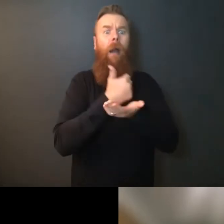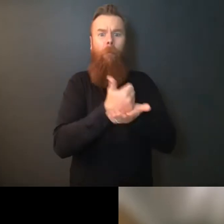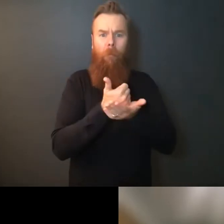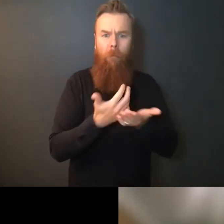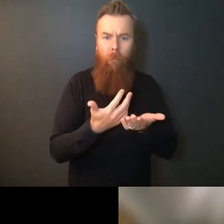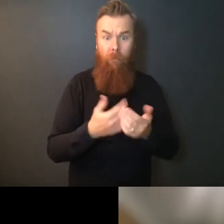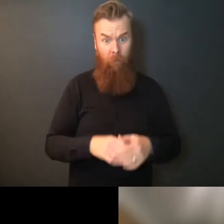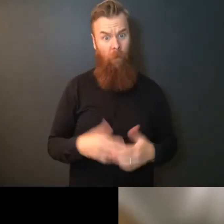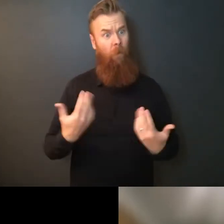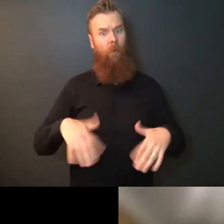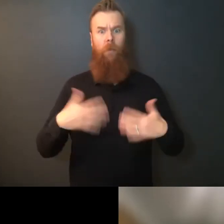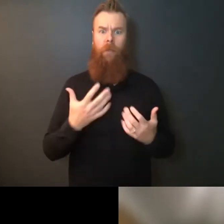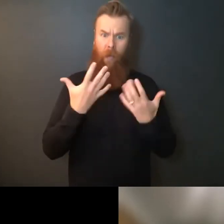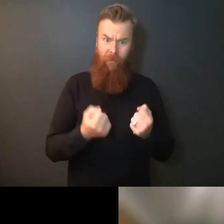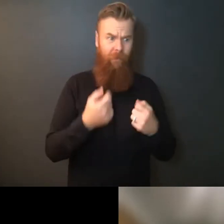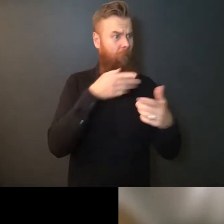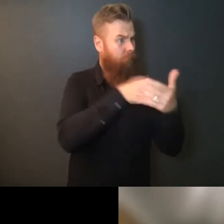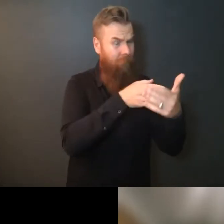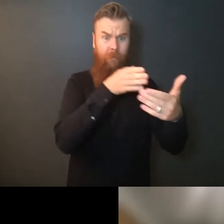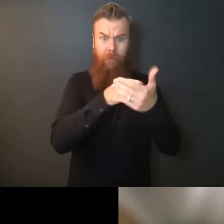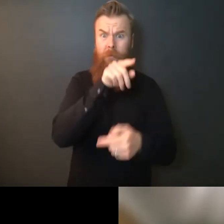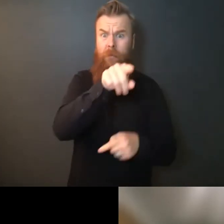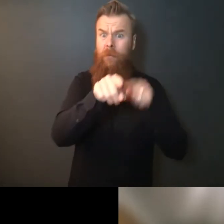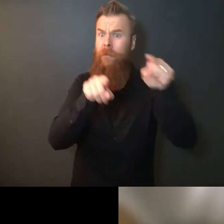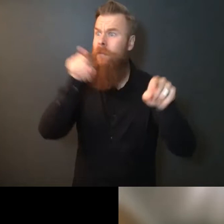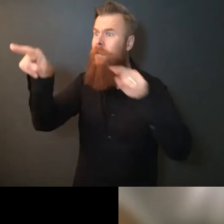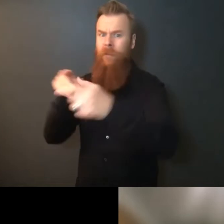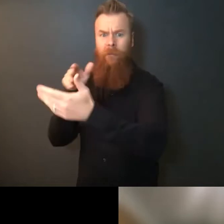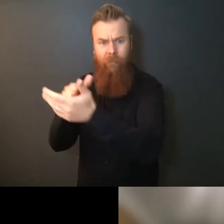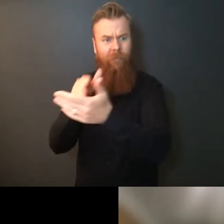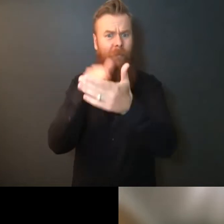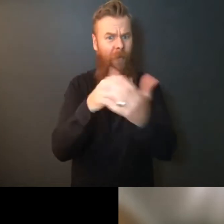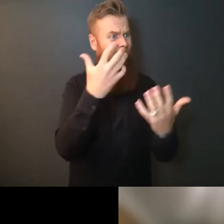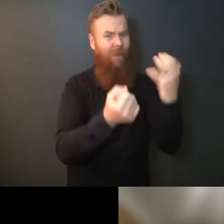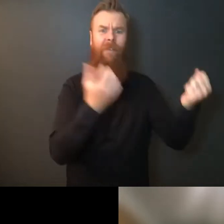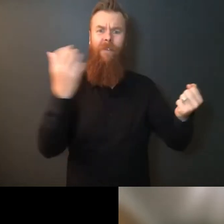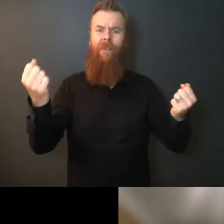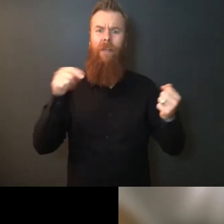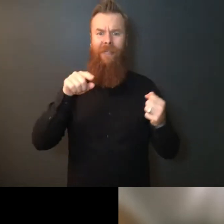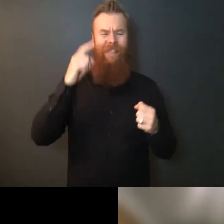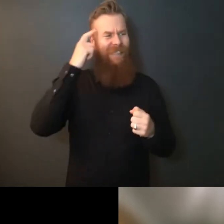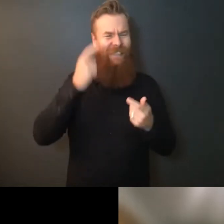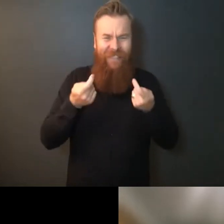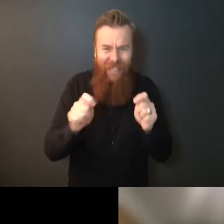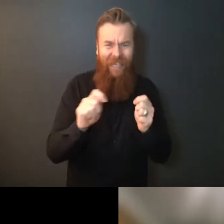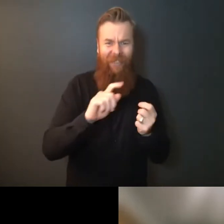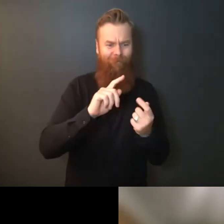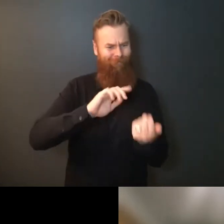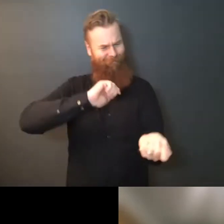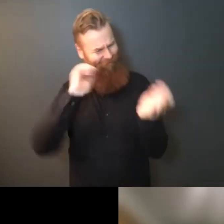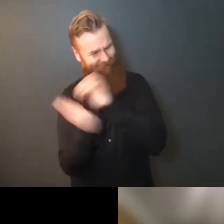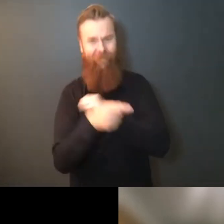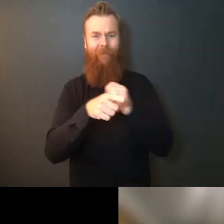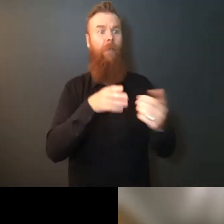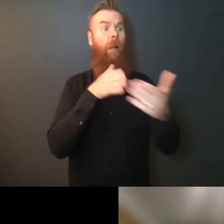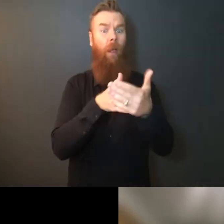barriers, but we don't really like to think of barriers per se. We like to think of what's actually motivating someone's behavior, even if